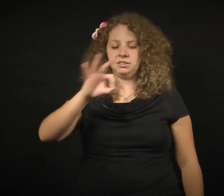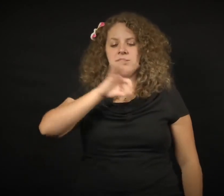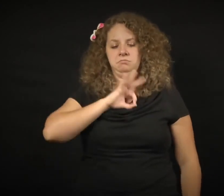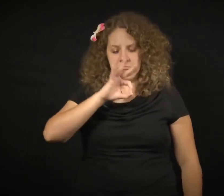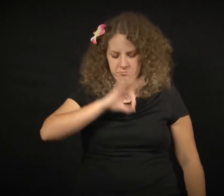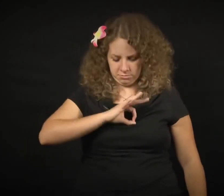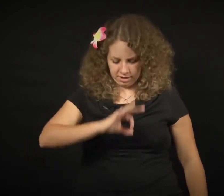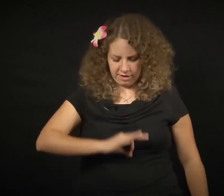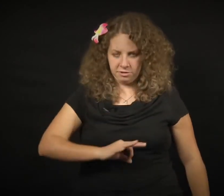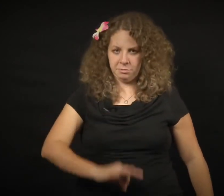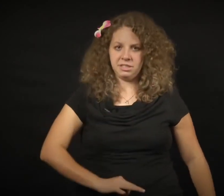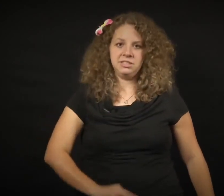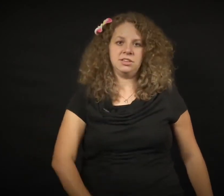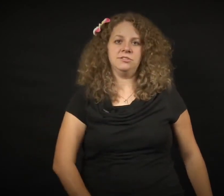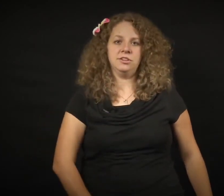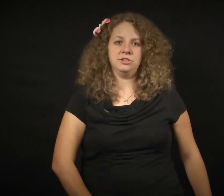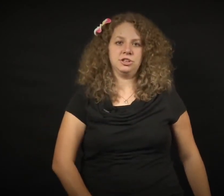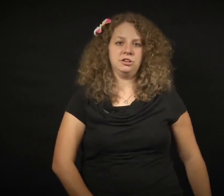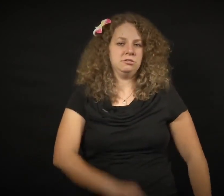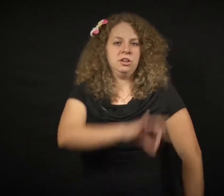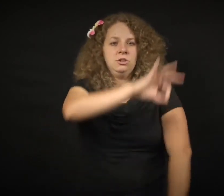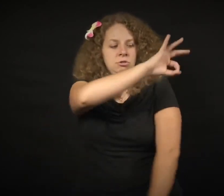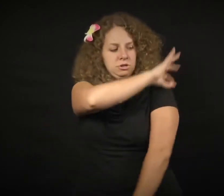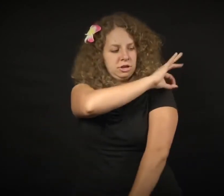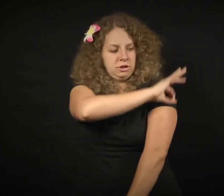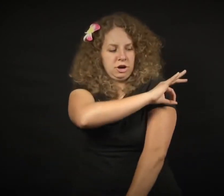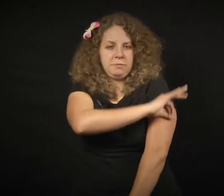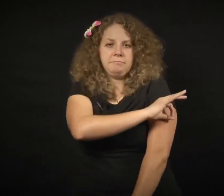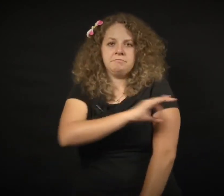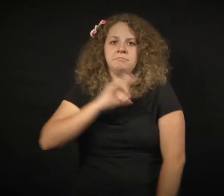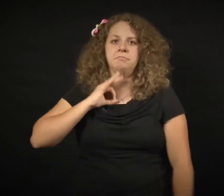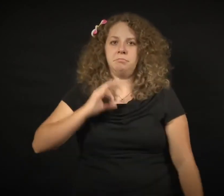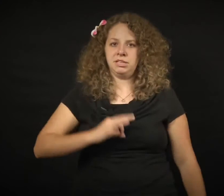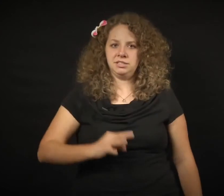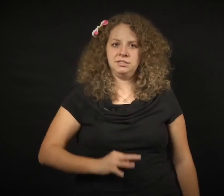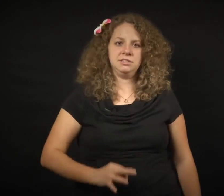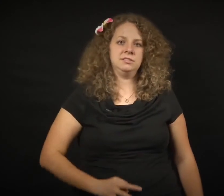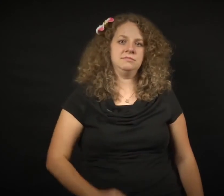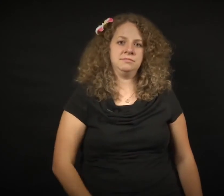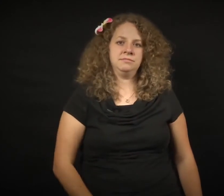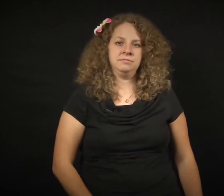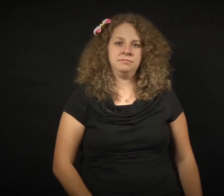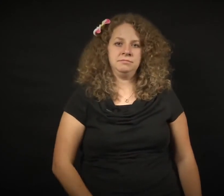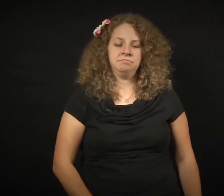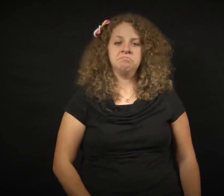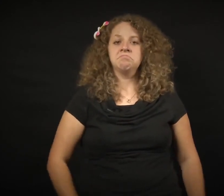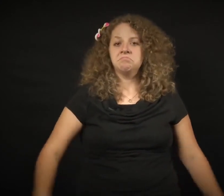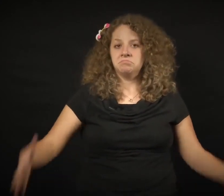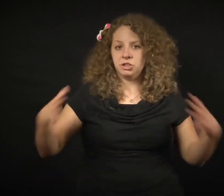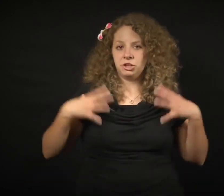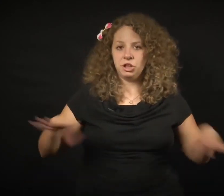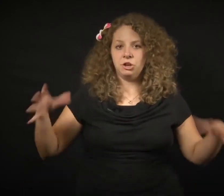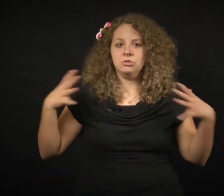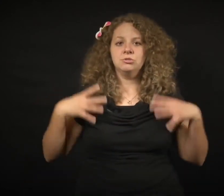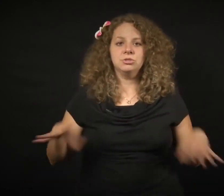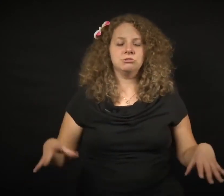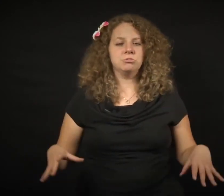Buttons, like having buttons down the front of your shirt or down your arm. Buttons. Your clothes,